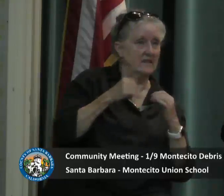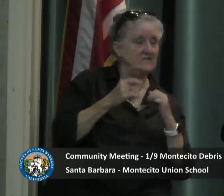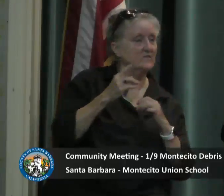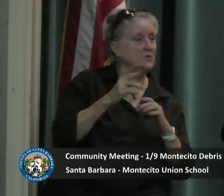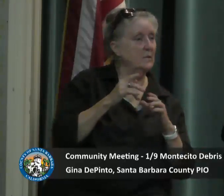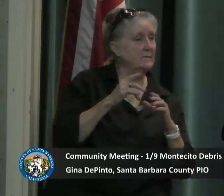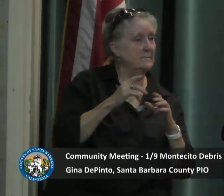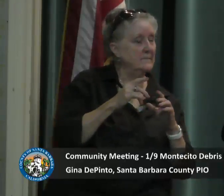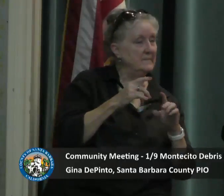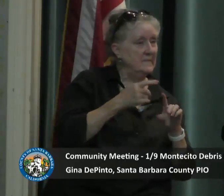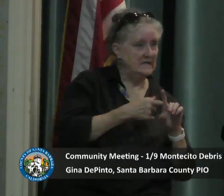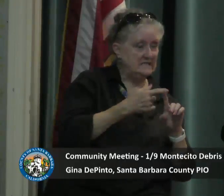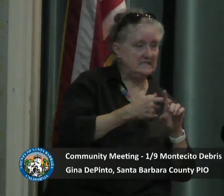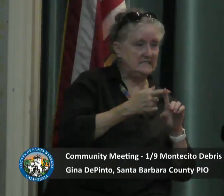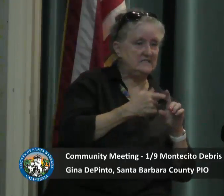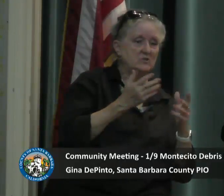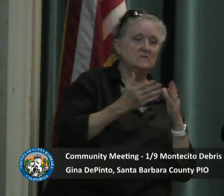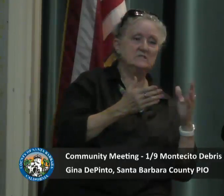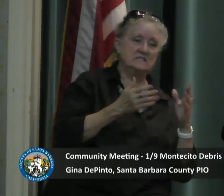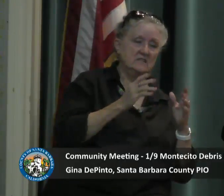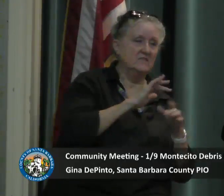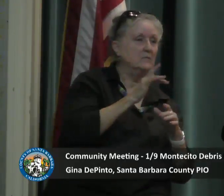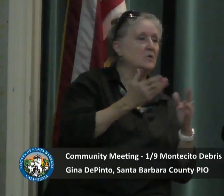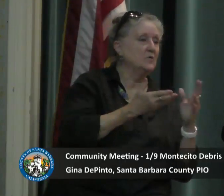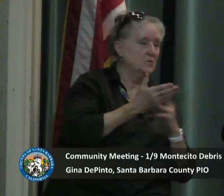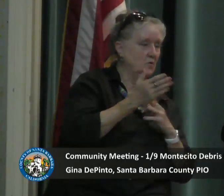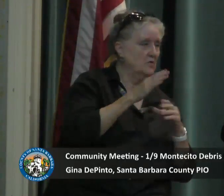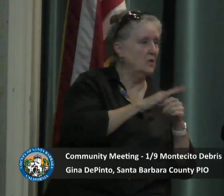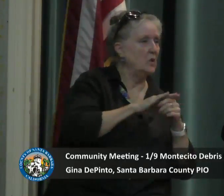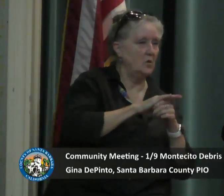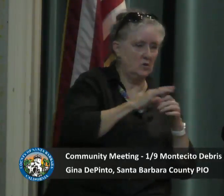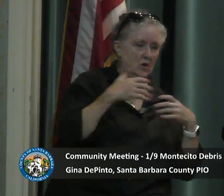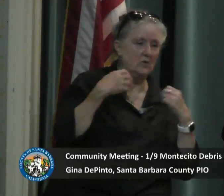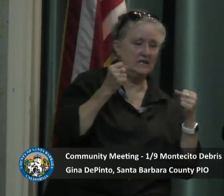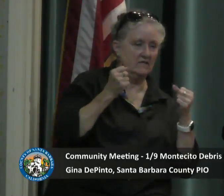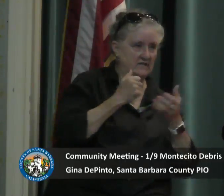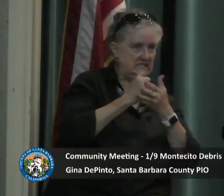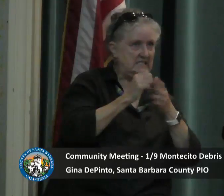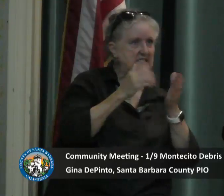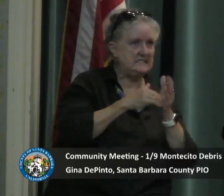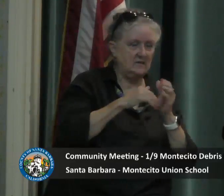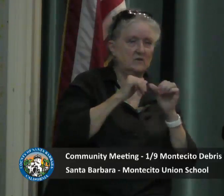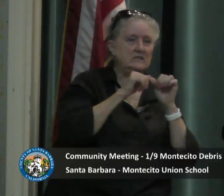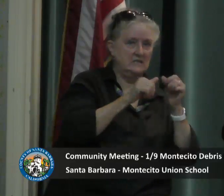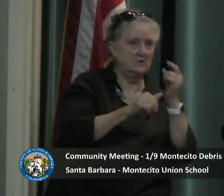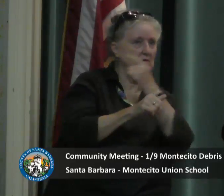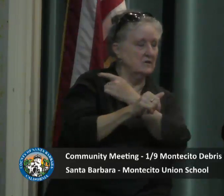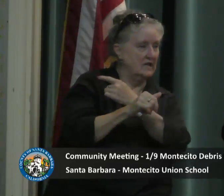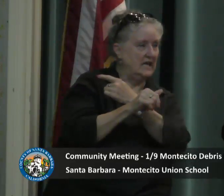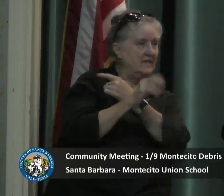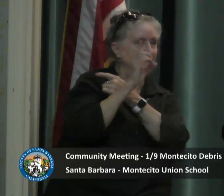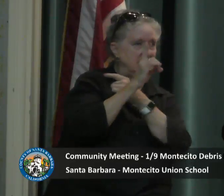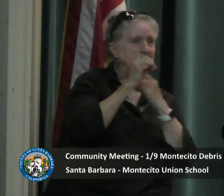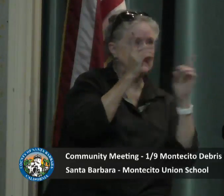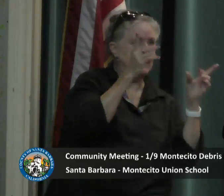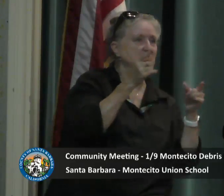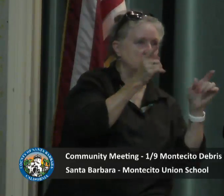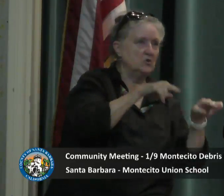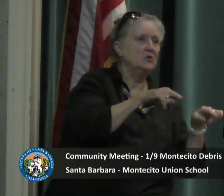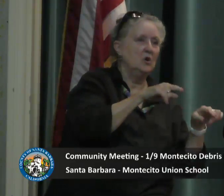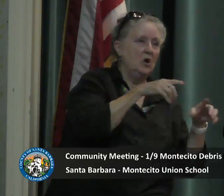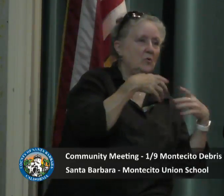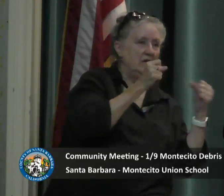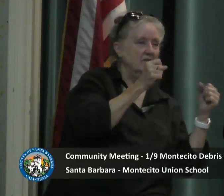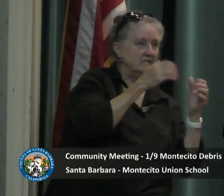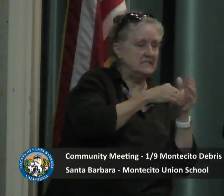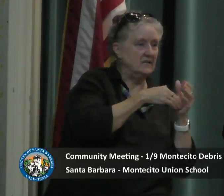we've had services available through the local Recovery and Assistance Center, which continues at the Disaster Recovery Center, which will continue when